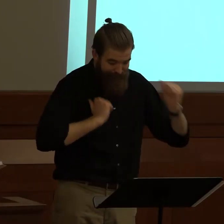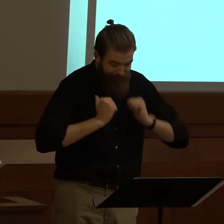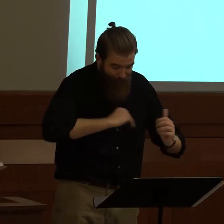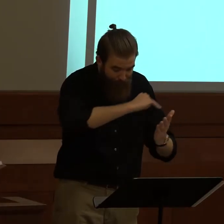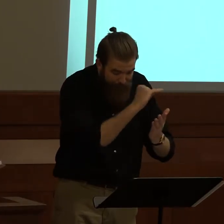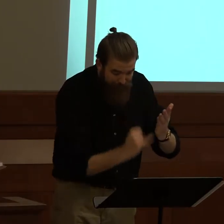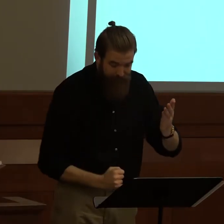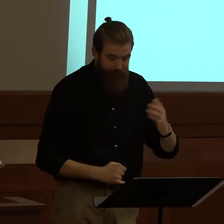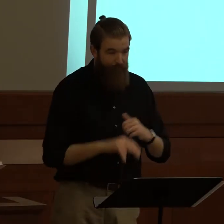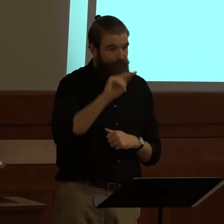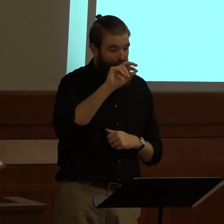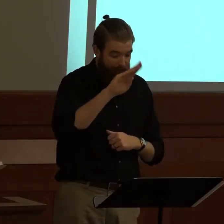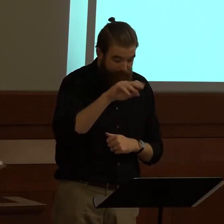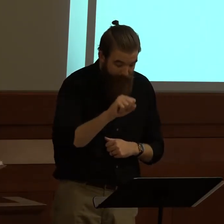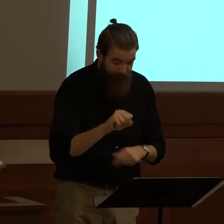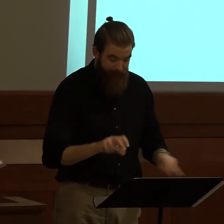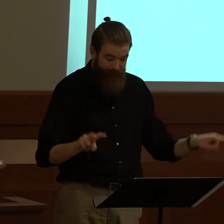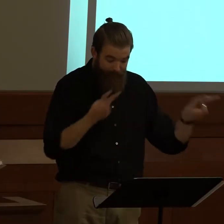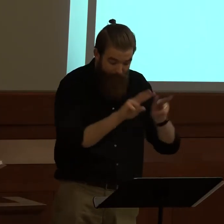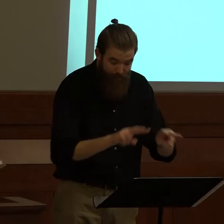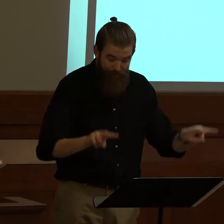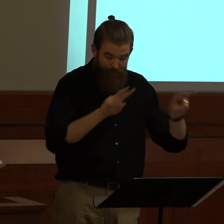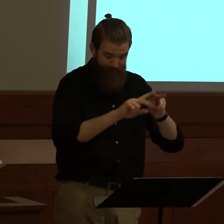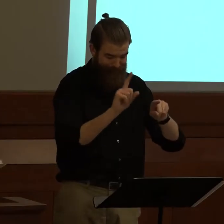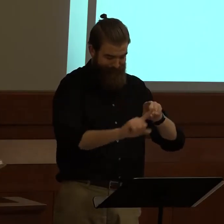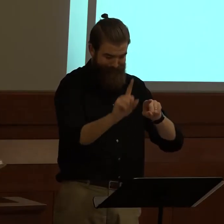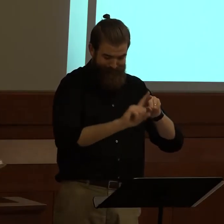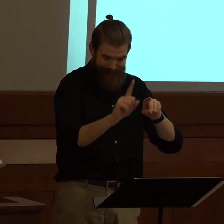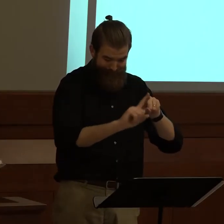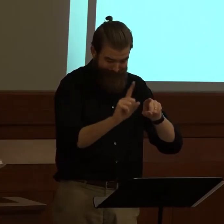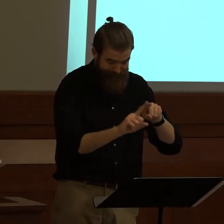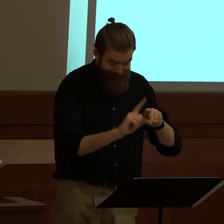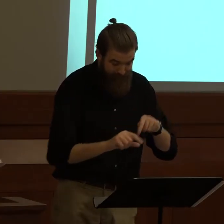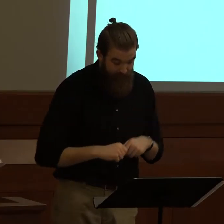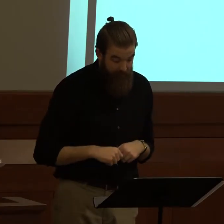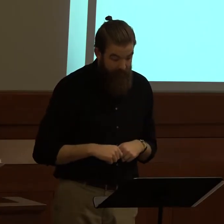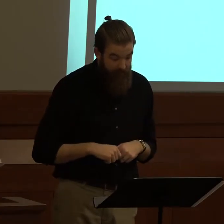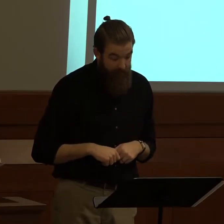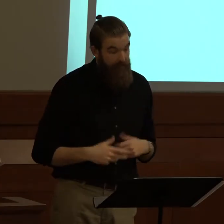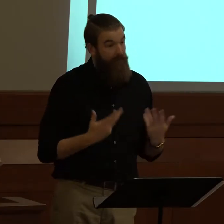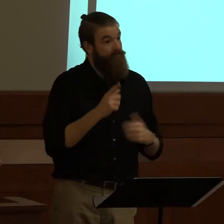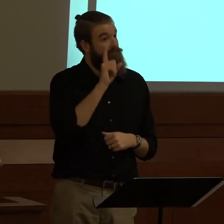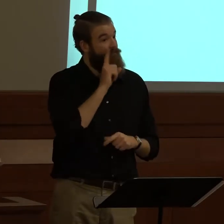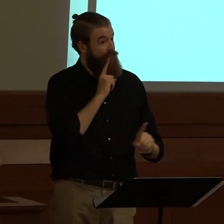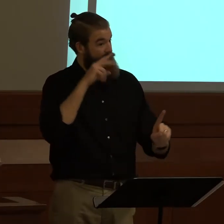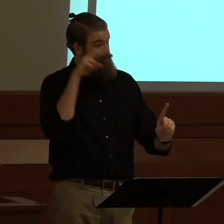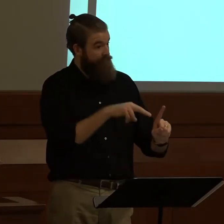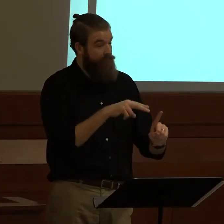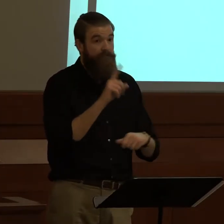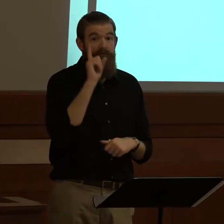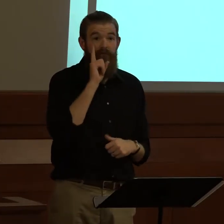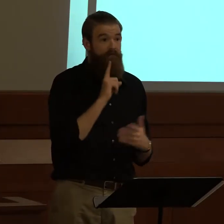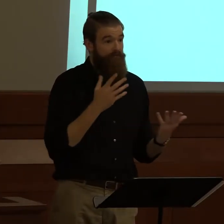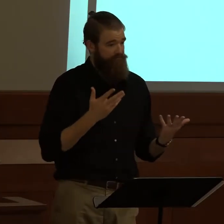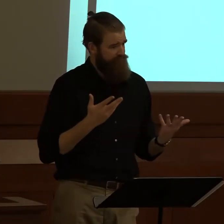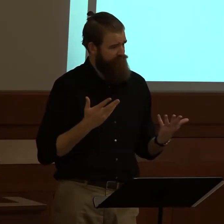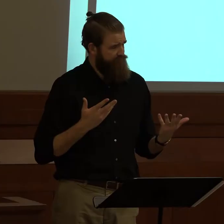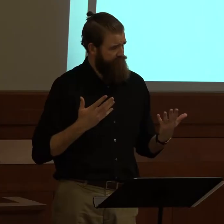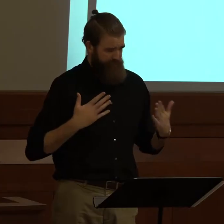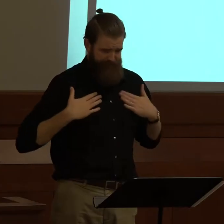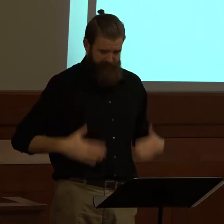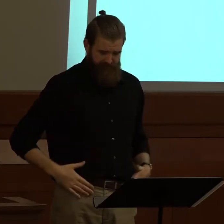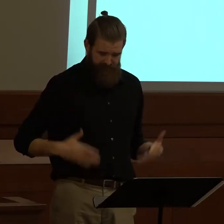treatable causes of deafness have been unimportant or that deafness should not, if possible, be medically accommodated with hearing